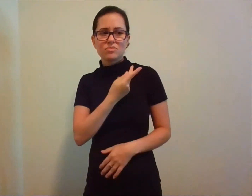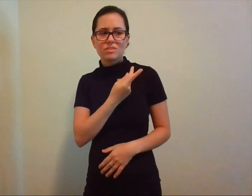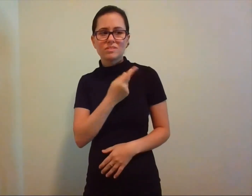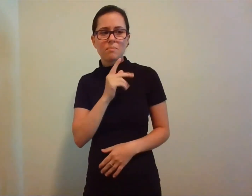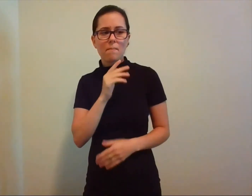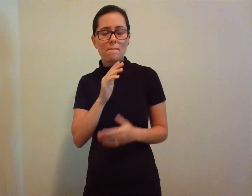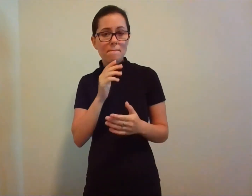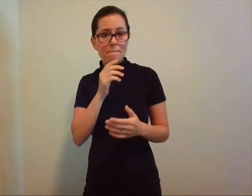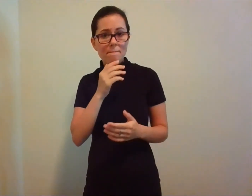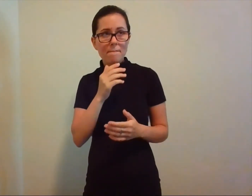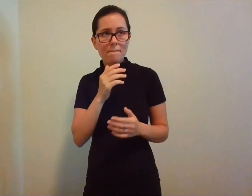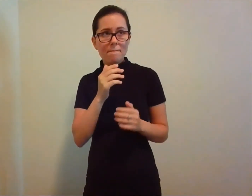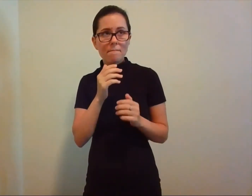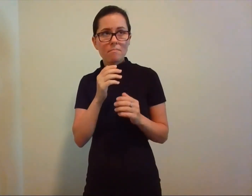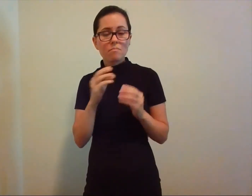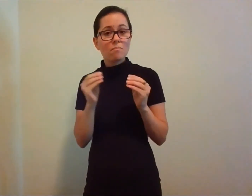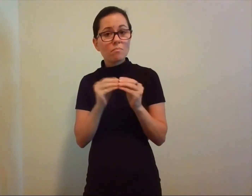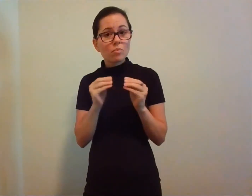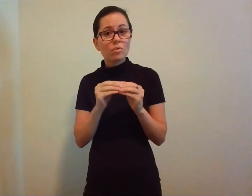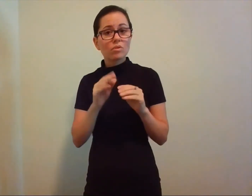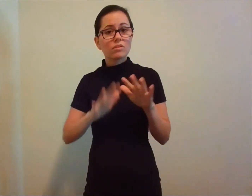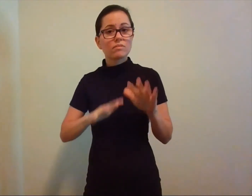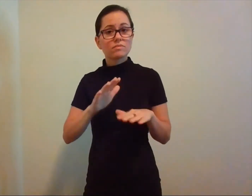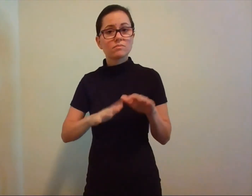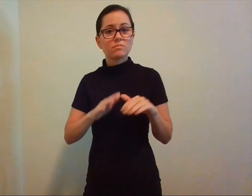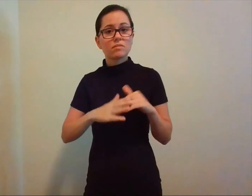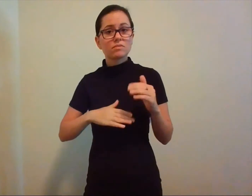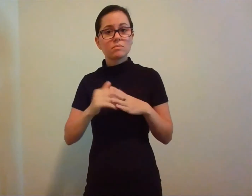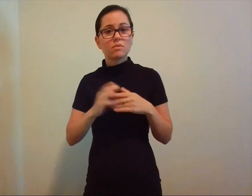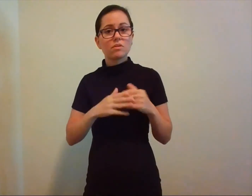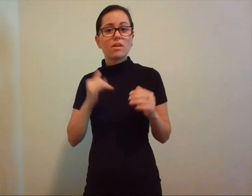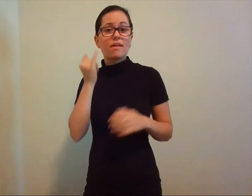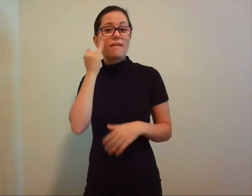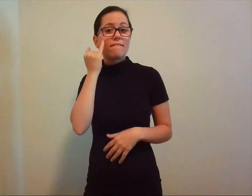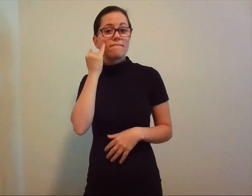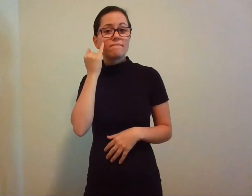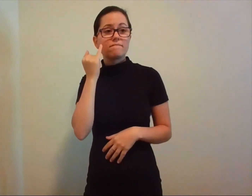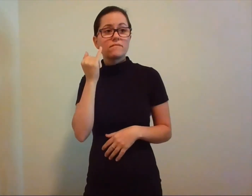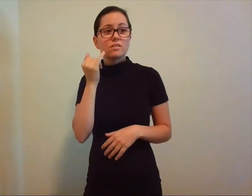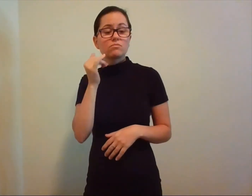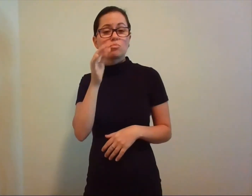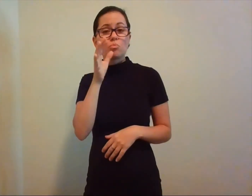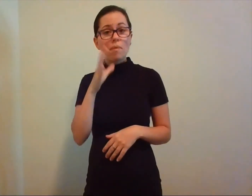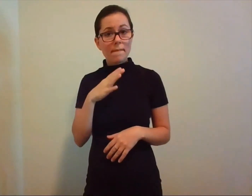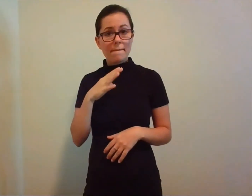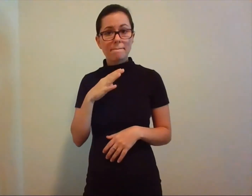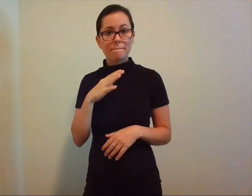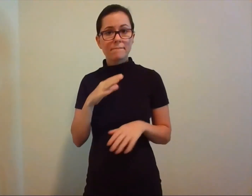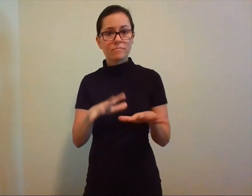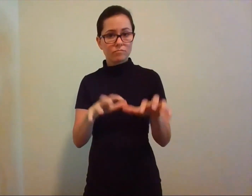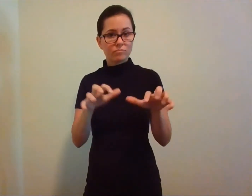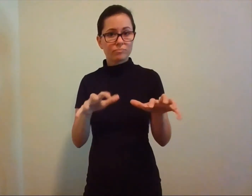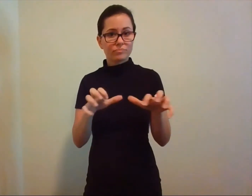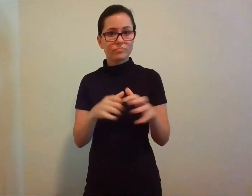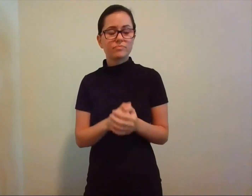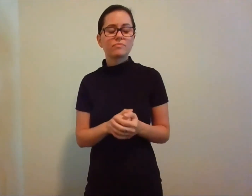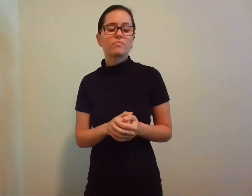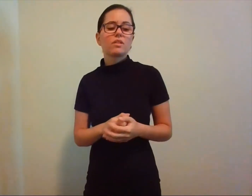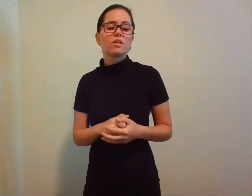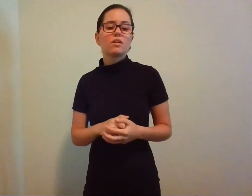man, it's different. And I was like, you know what? But it's not really. I've never gotten a massage from a